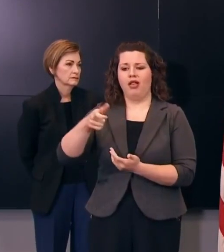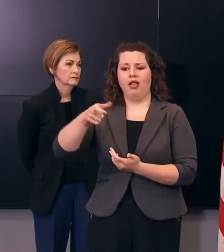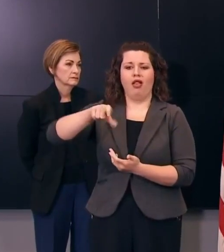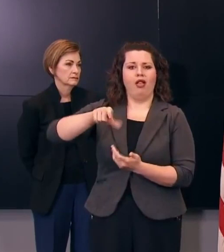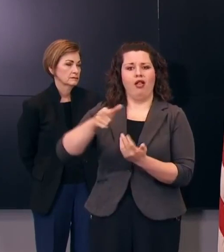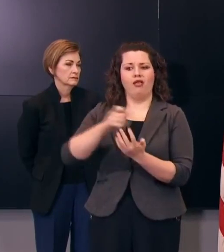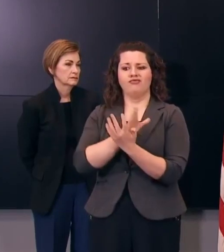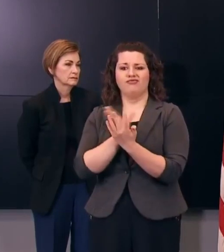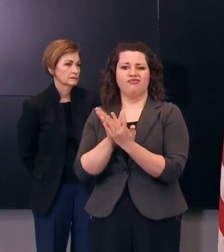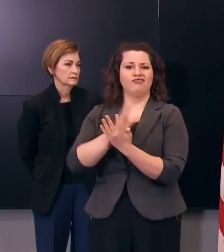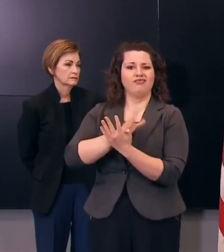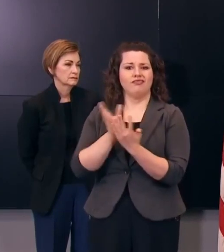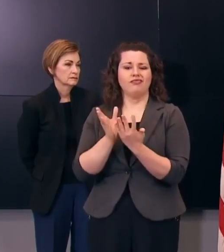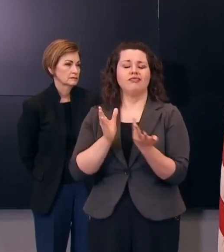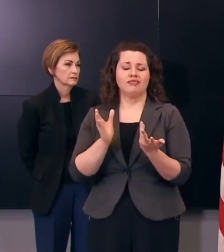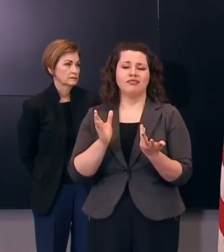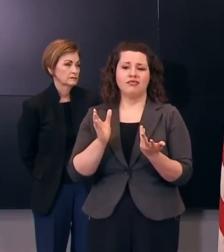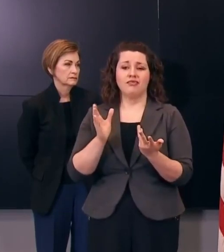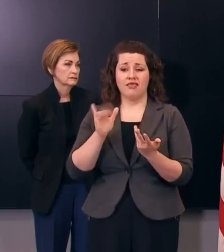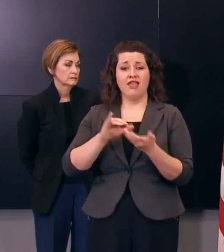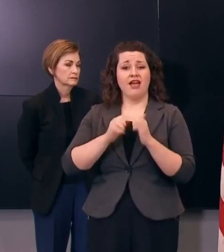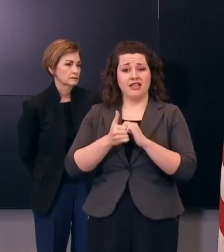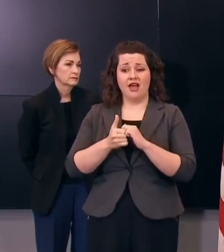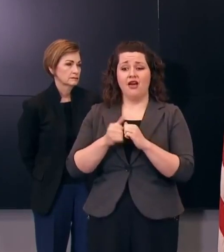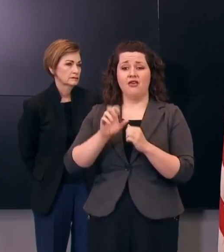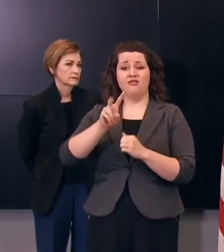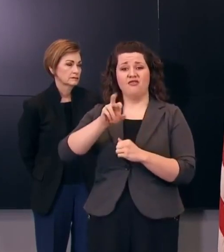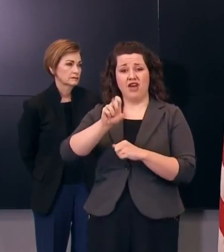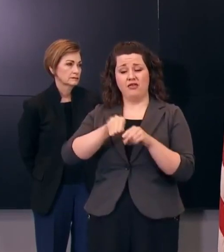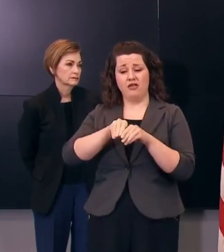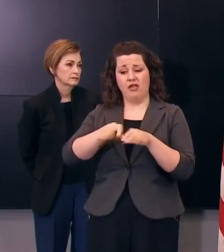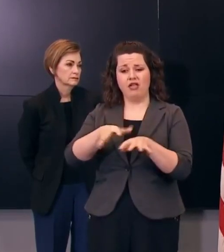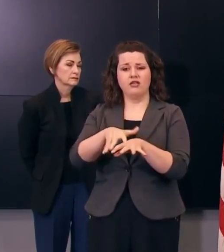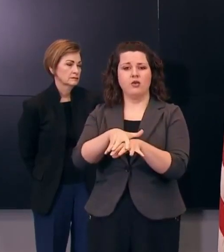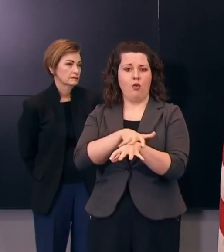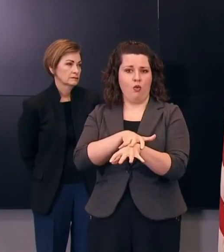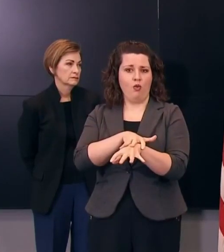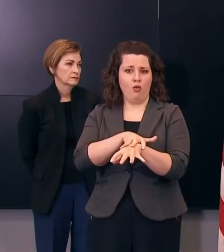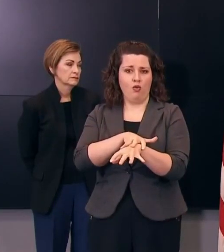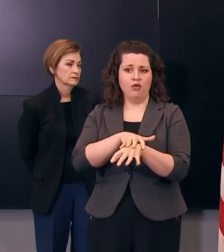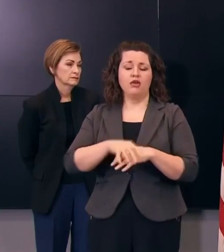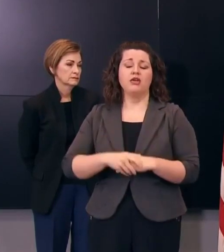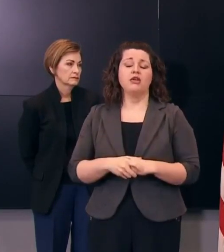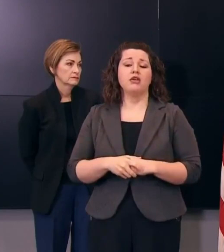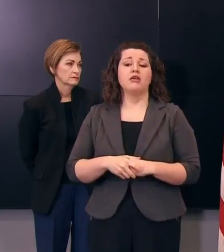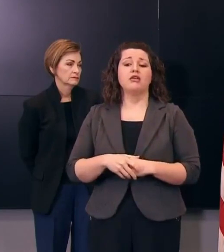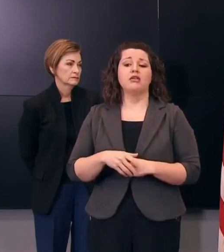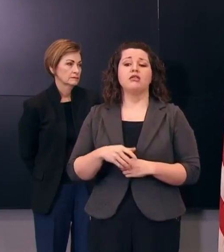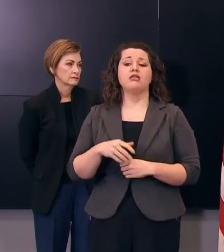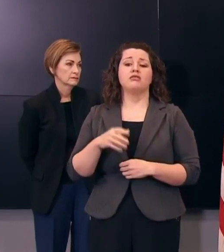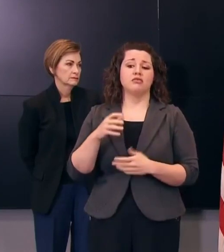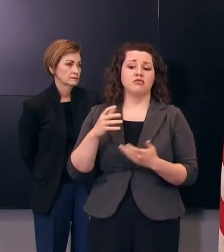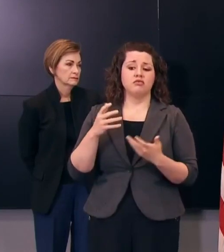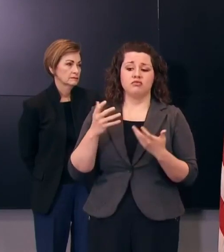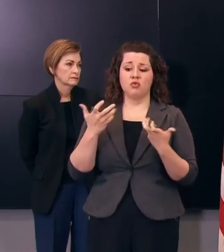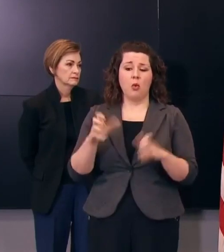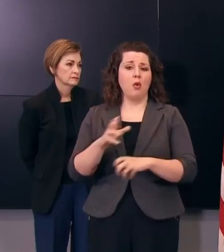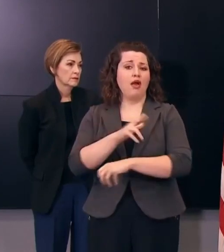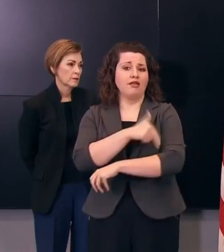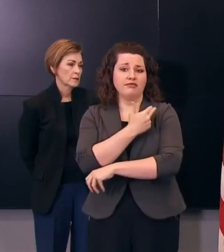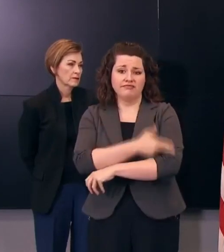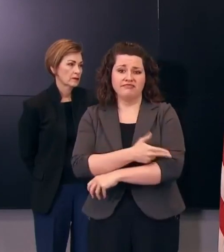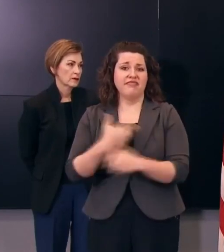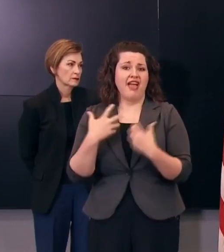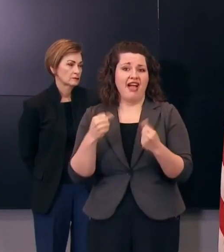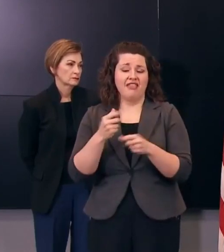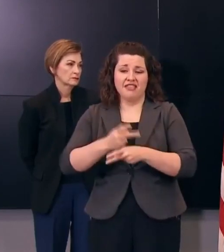time. That's how we will slow the spread of the virus in our state in order to prevent overwhelming our healthcare